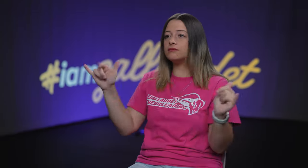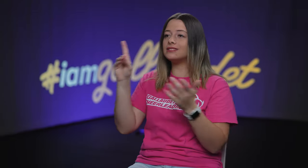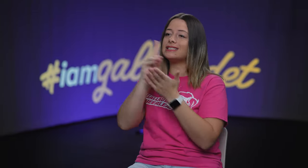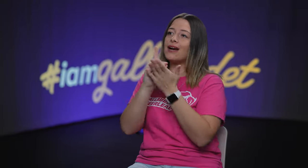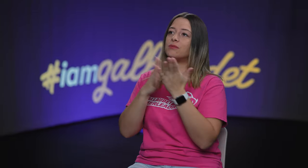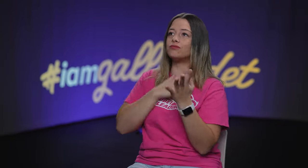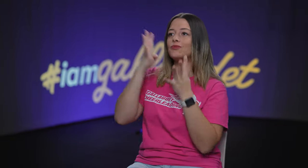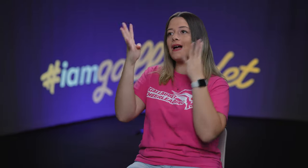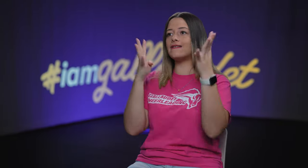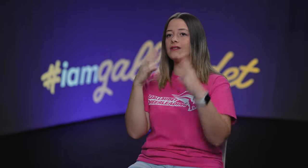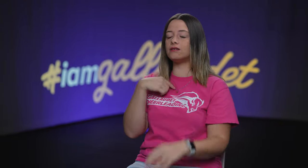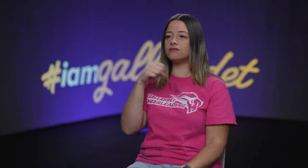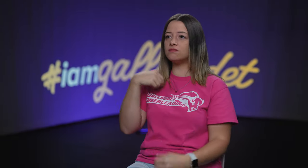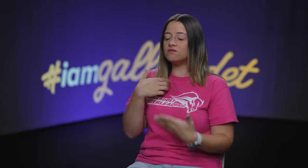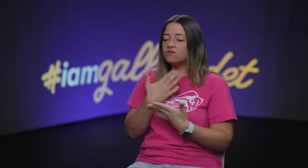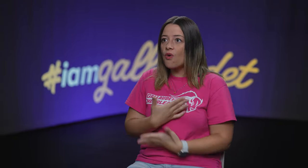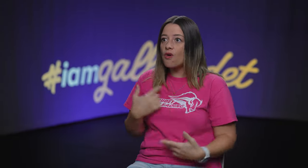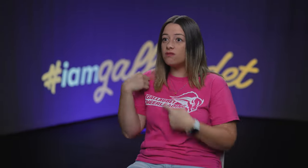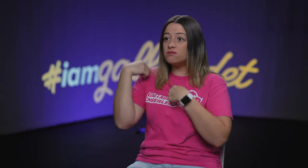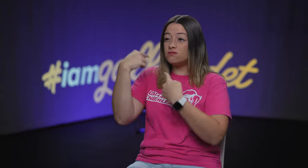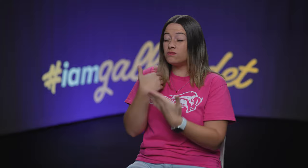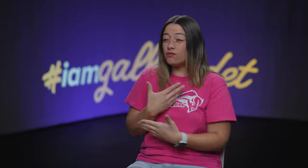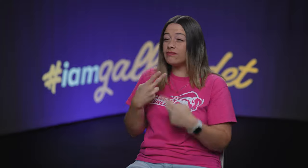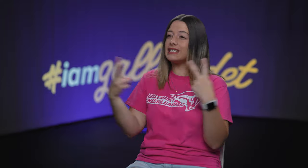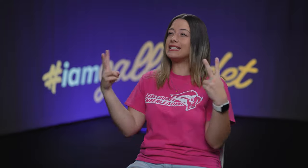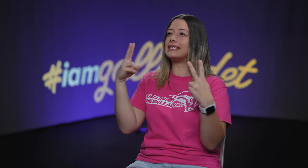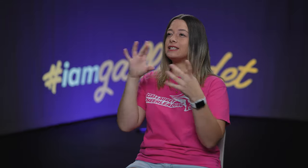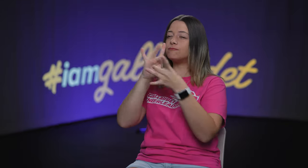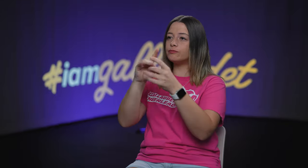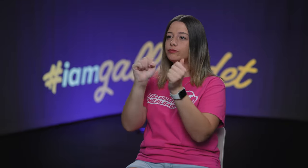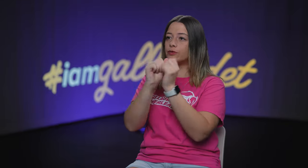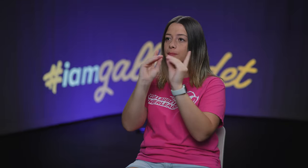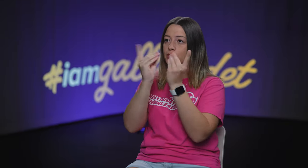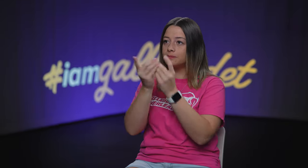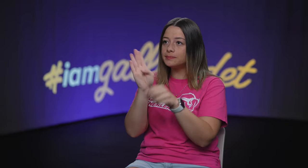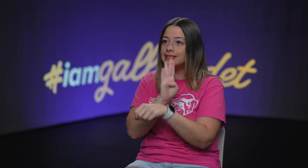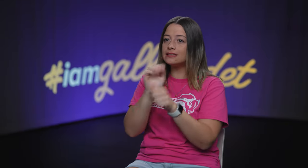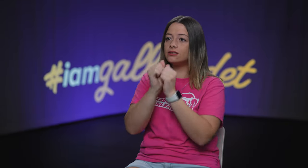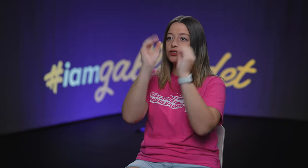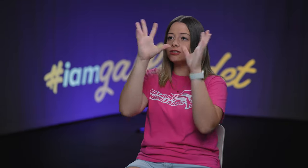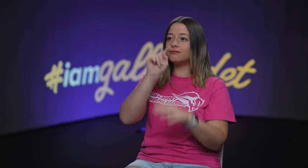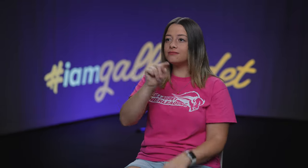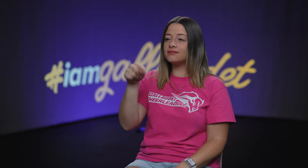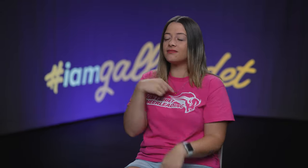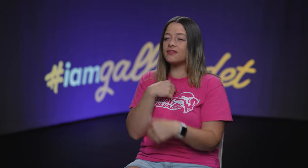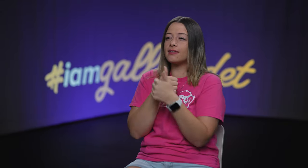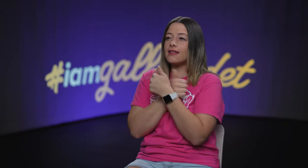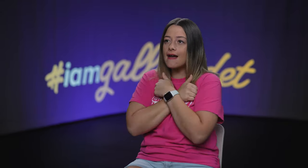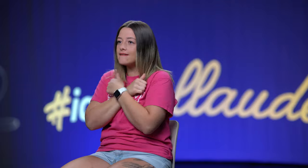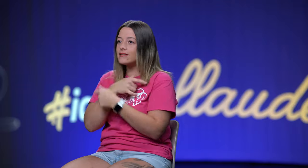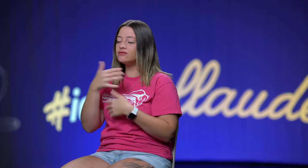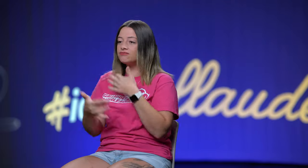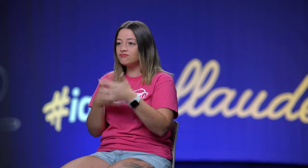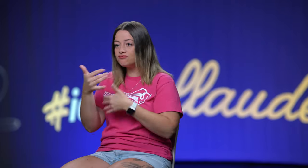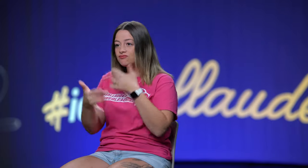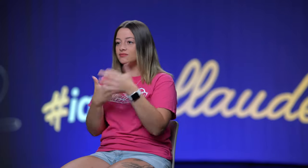the spring semester, I took more business classes and that was it for me. Being able to be creative with computers and create